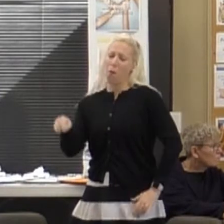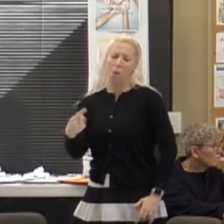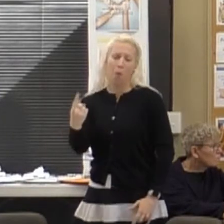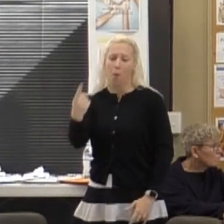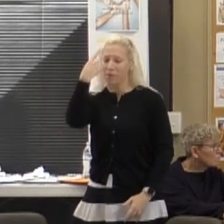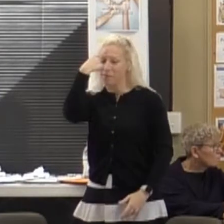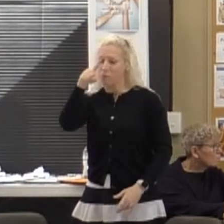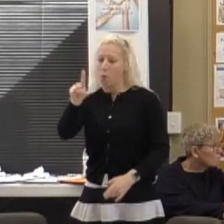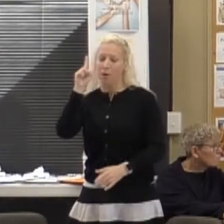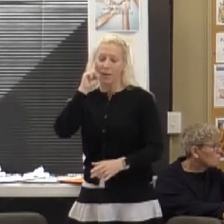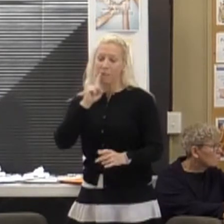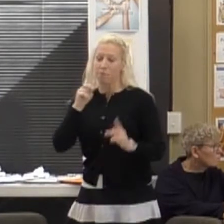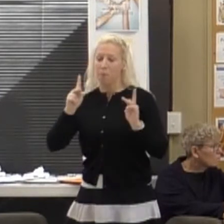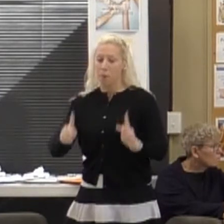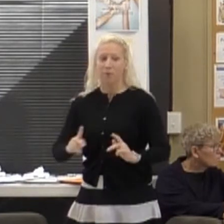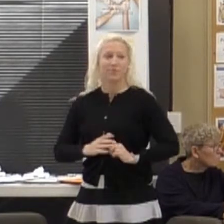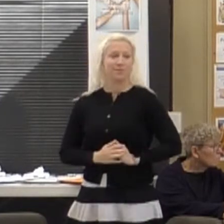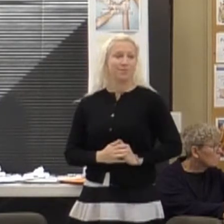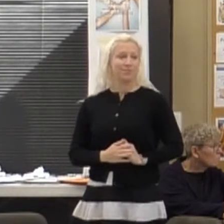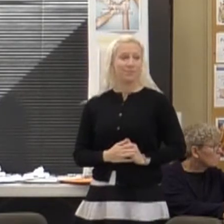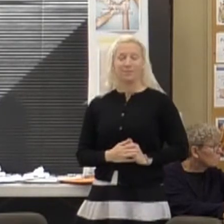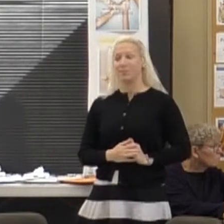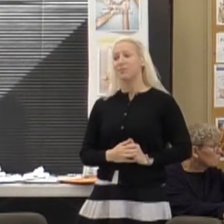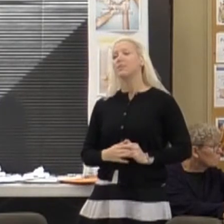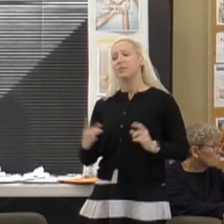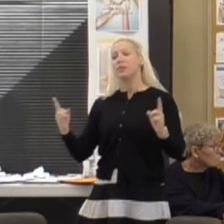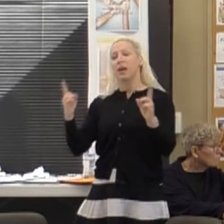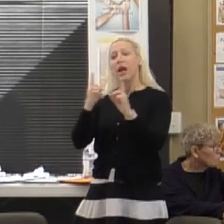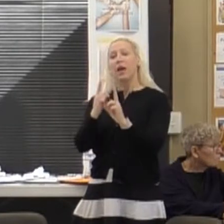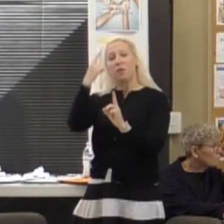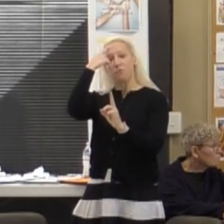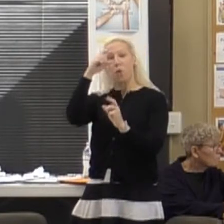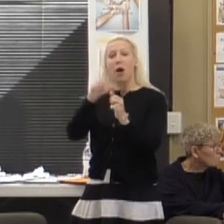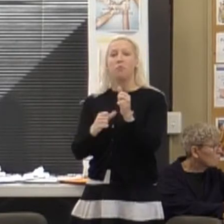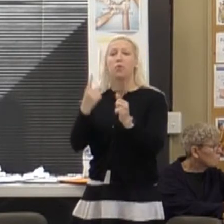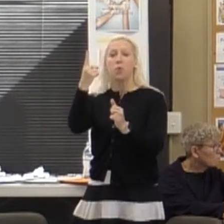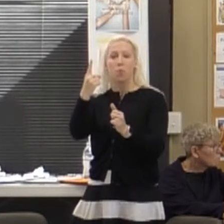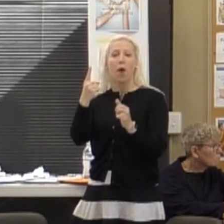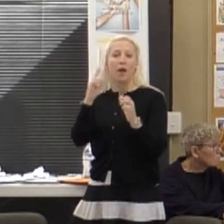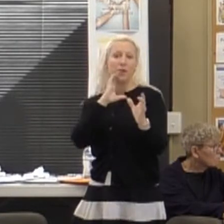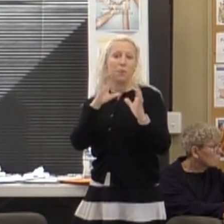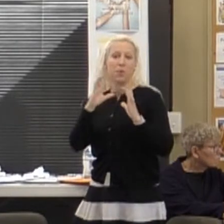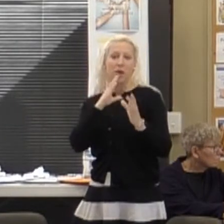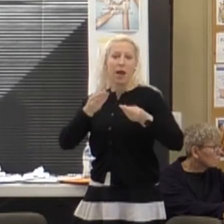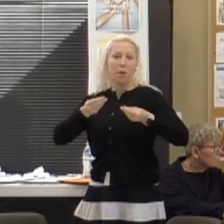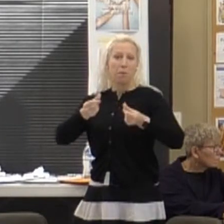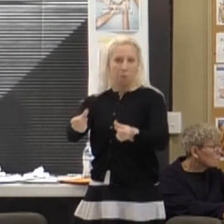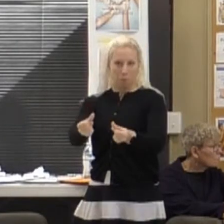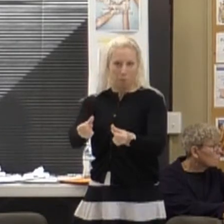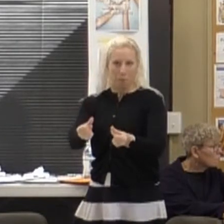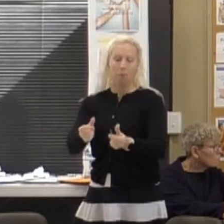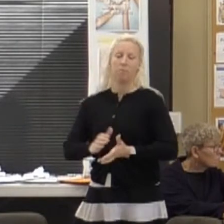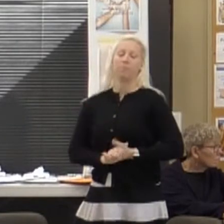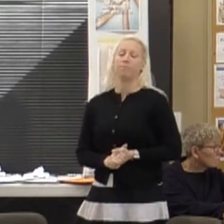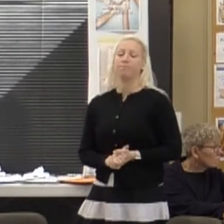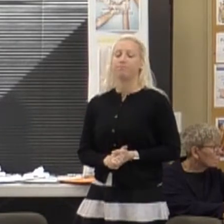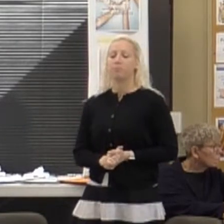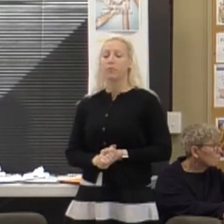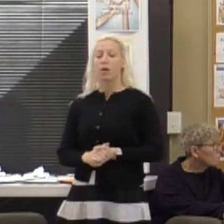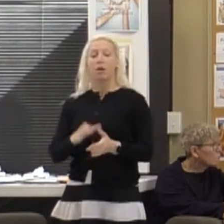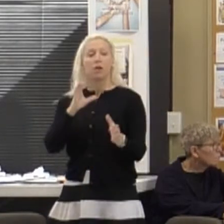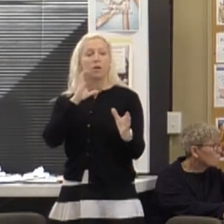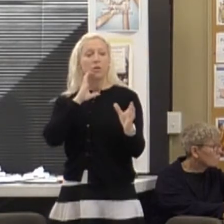So remember, the interpreter is not solely for the deaf person. It's for everyone who is trying